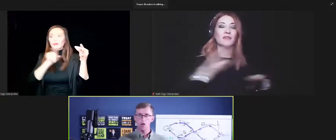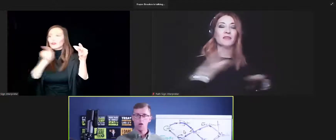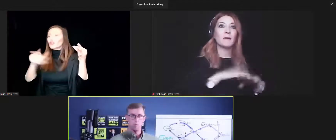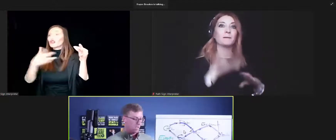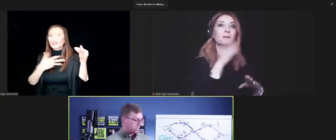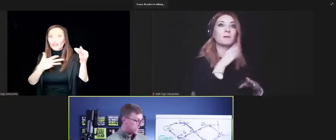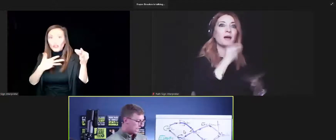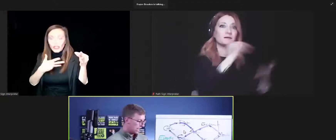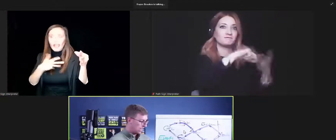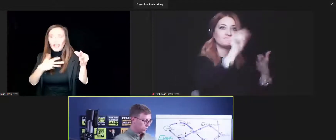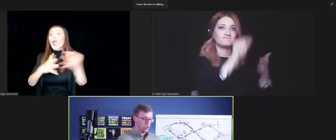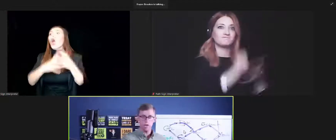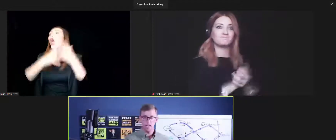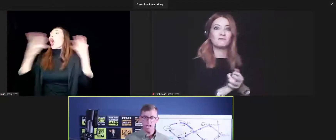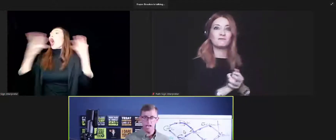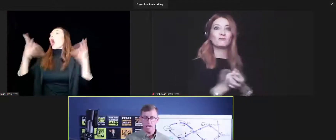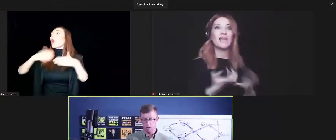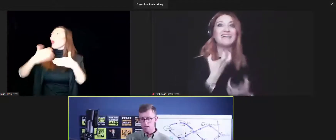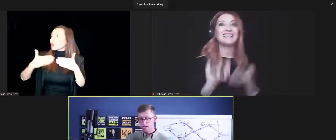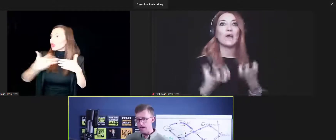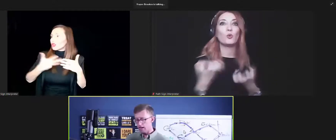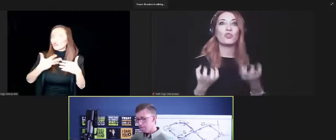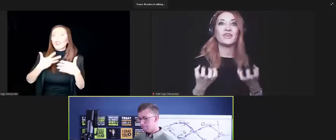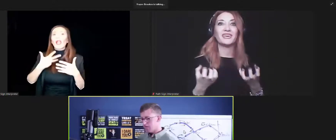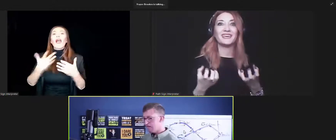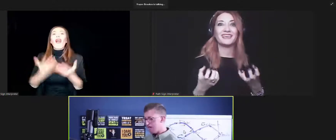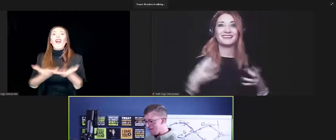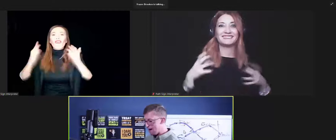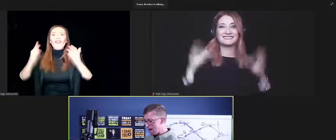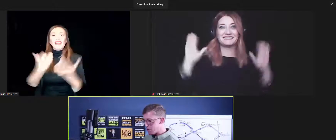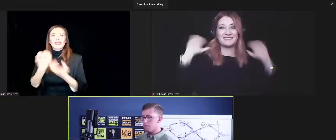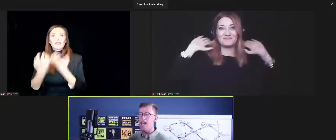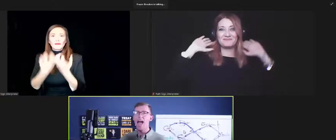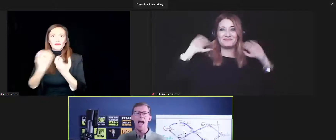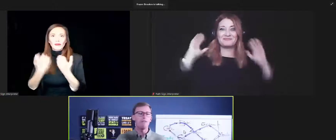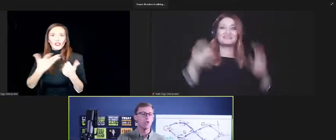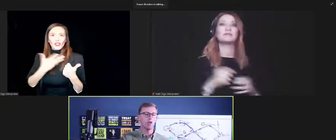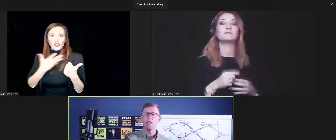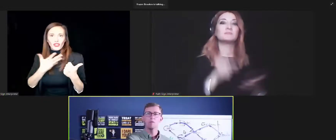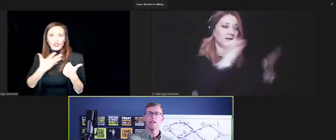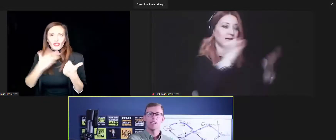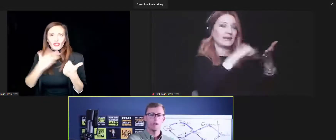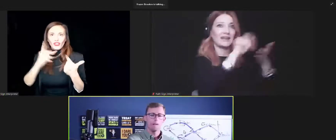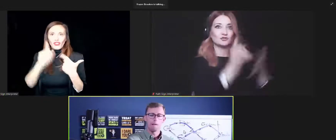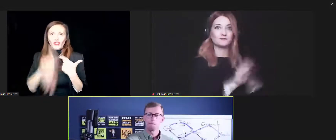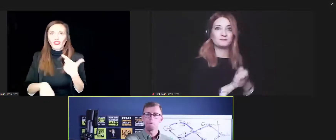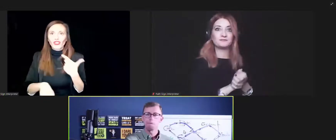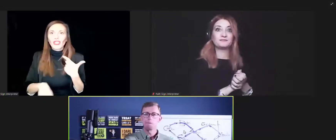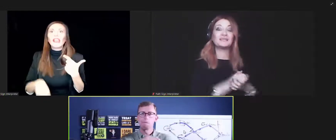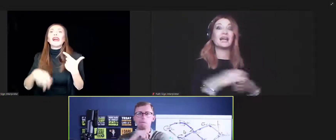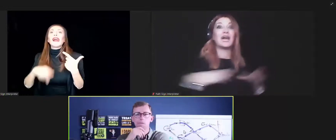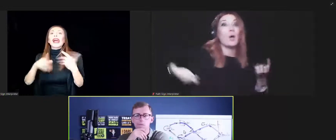Hot tub, tick. Snooker table, tick. TV in every bedroom, tick. Every single thing was ticked.